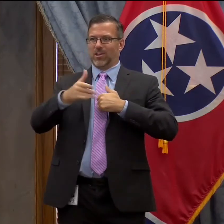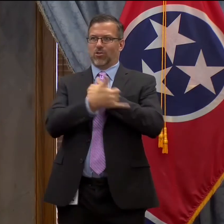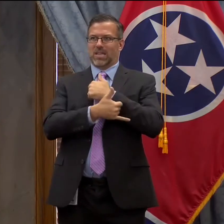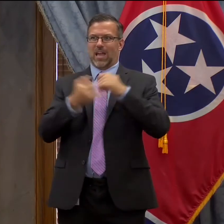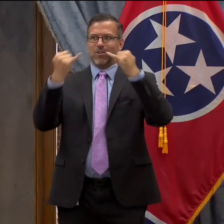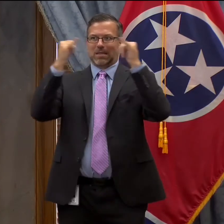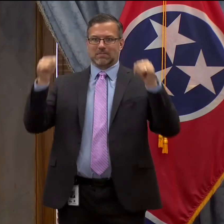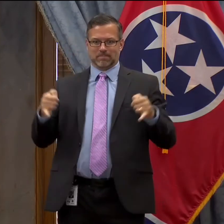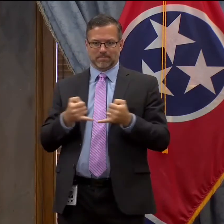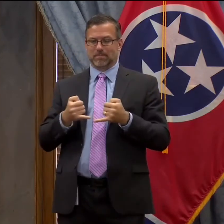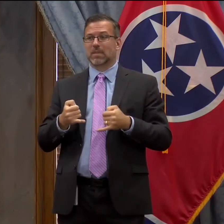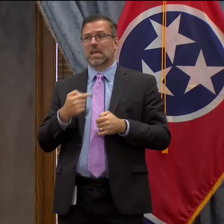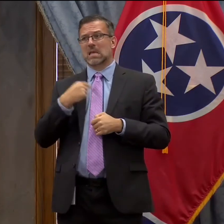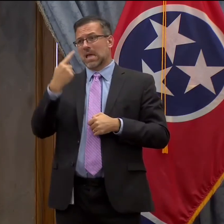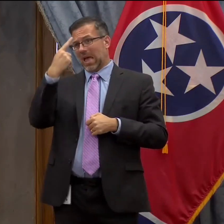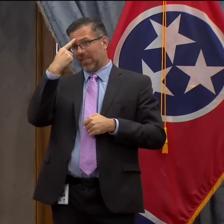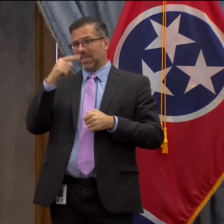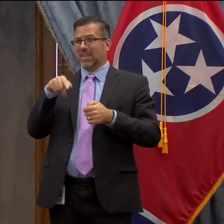you give